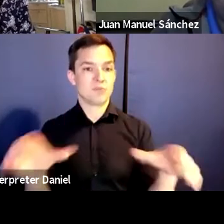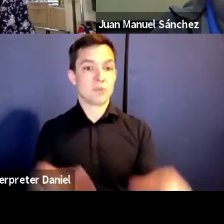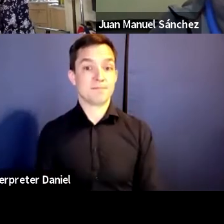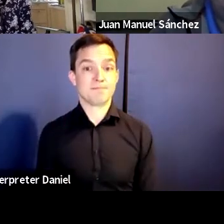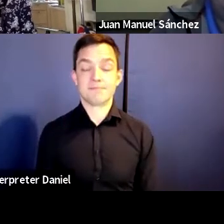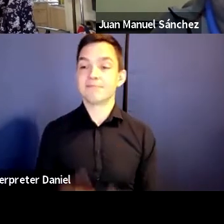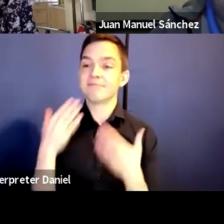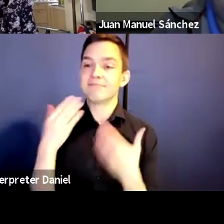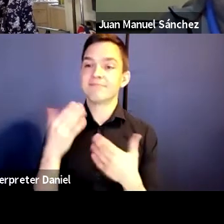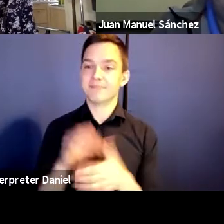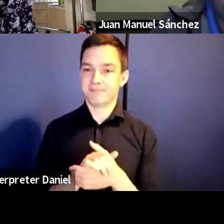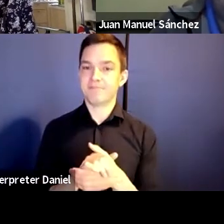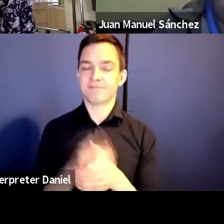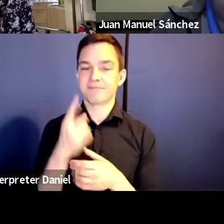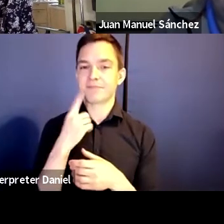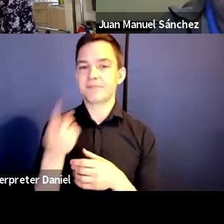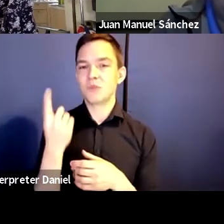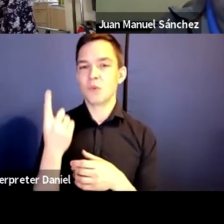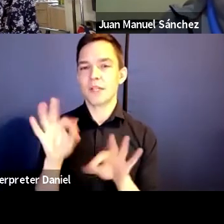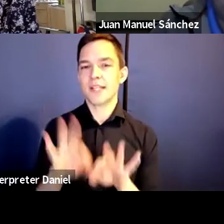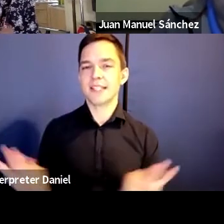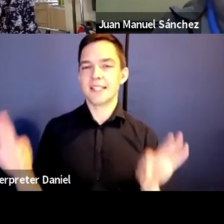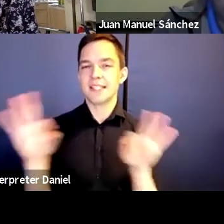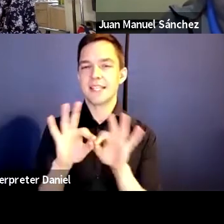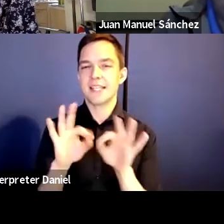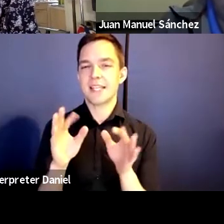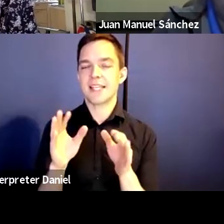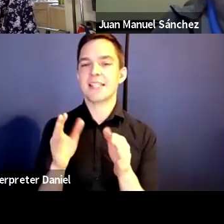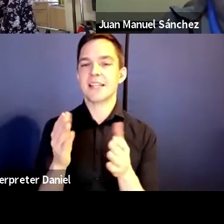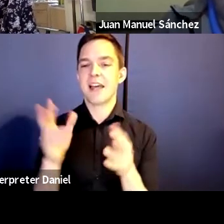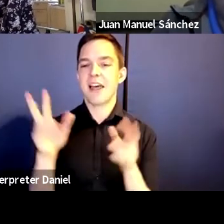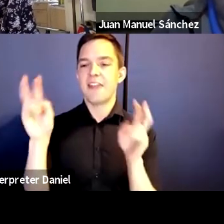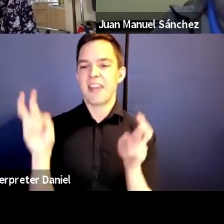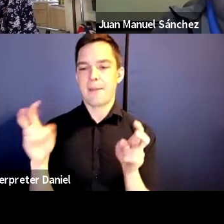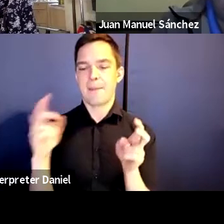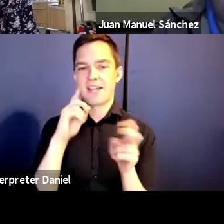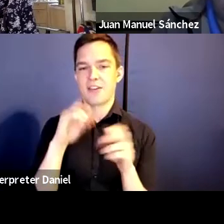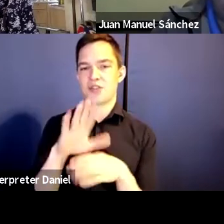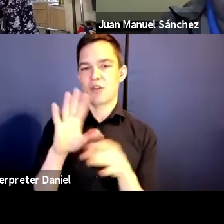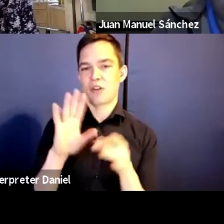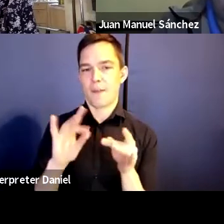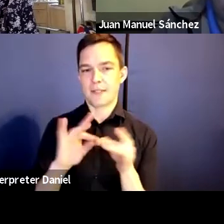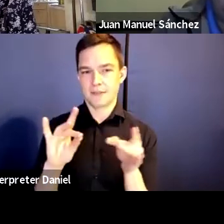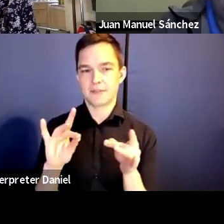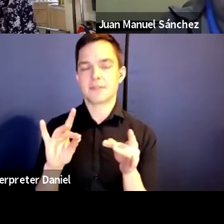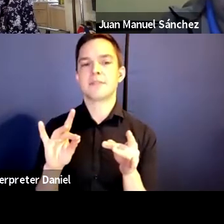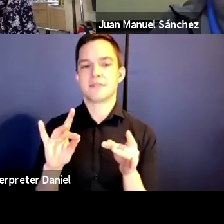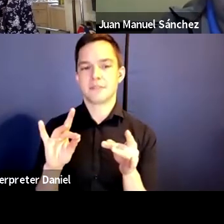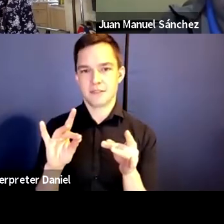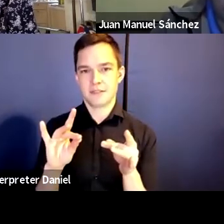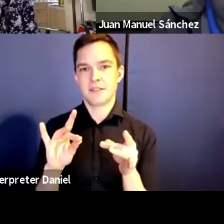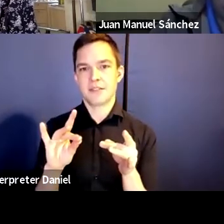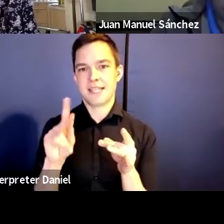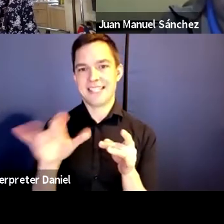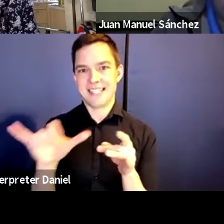Thank you. I think one of the key things, or one of the key themes that I hear in your comments is a key